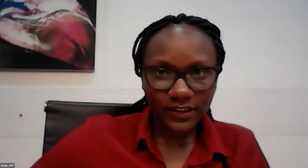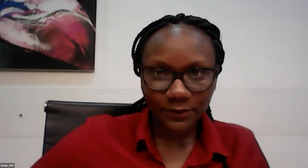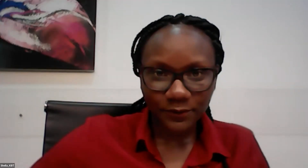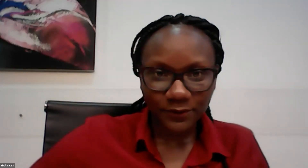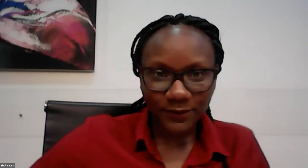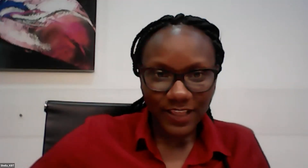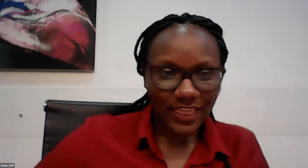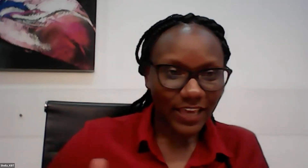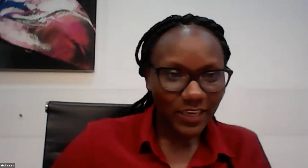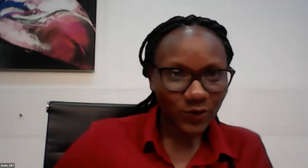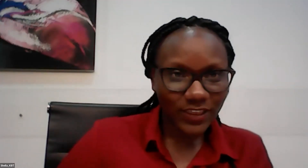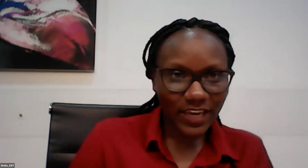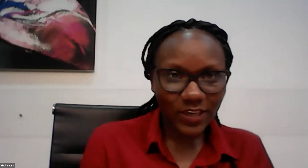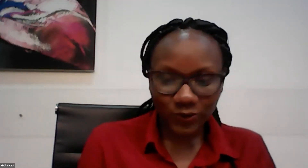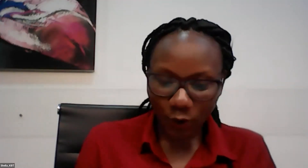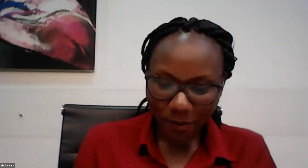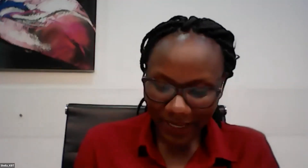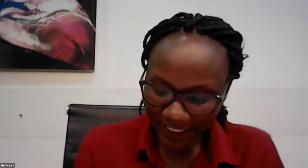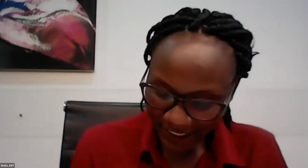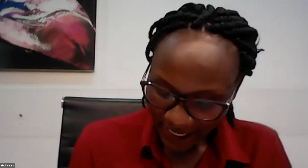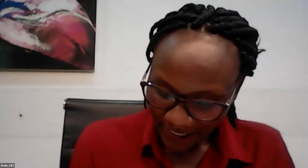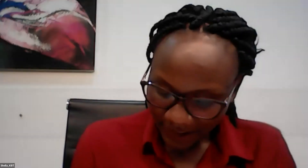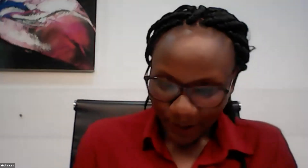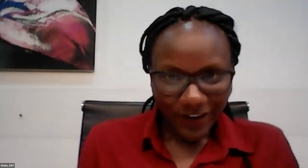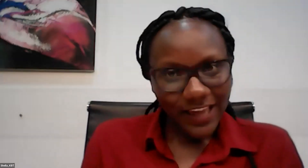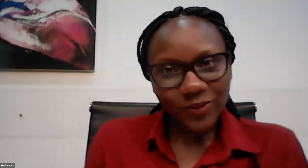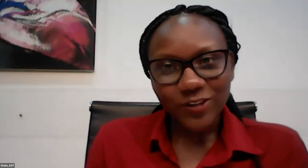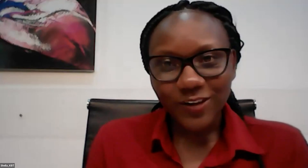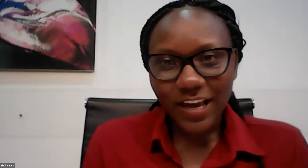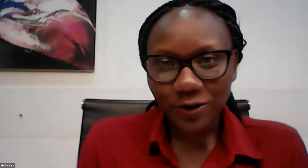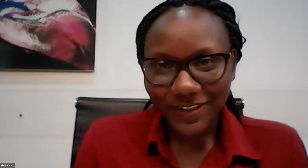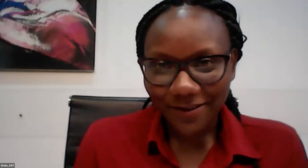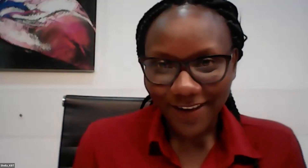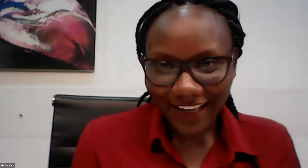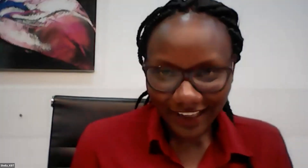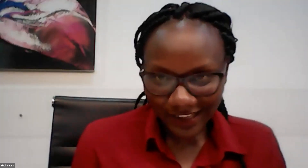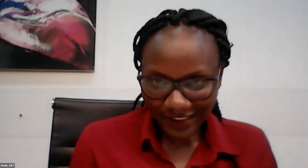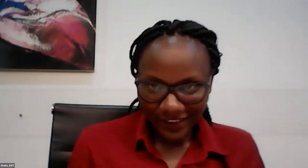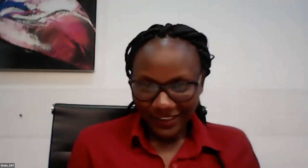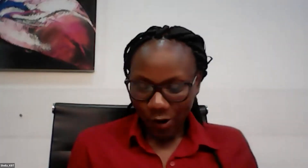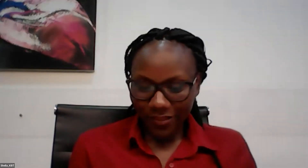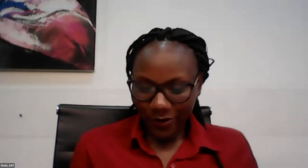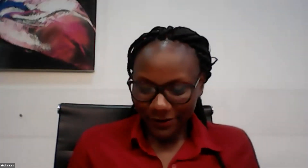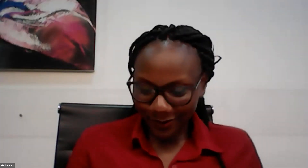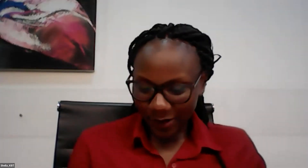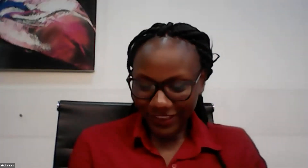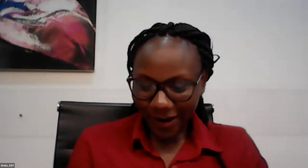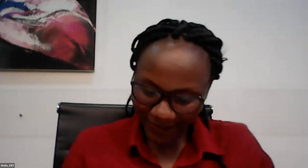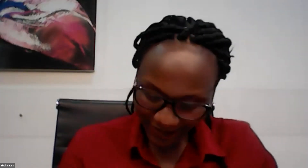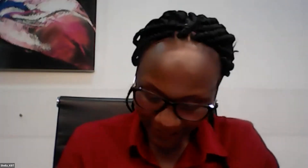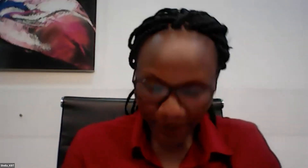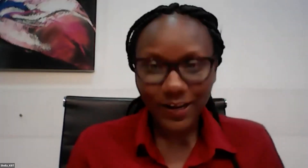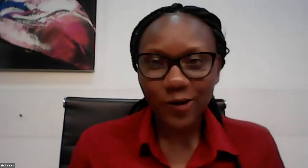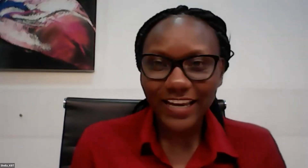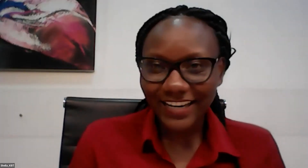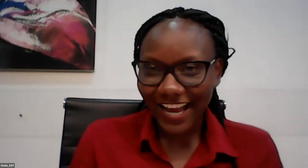Right. Thank you so much. We'd like to also hear from Stefan, all the way from South